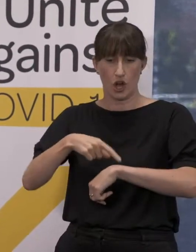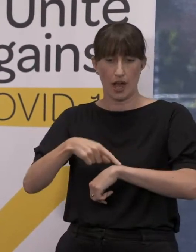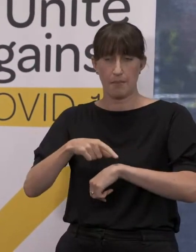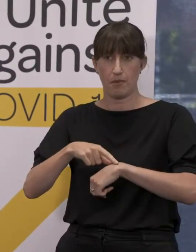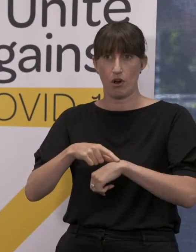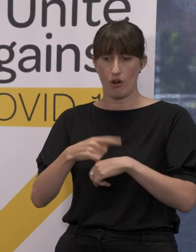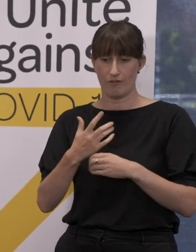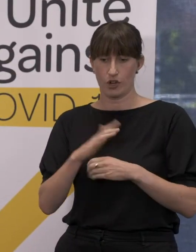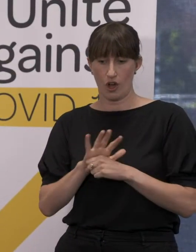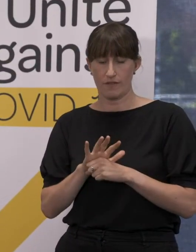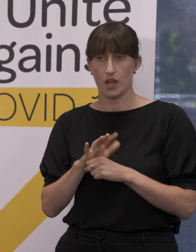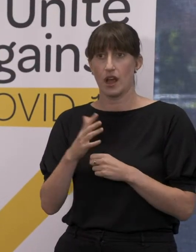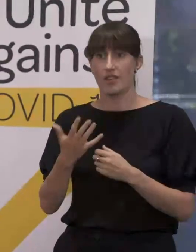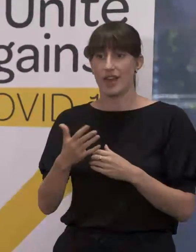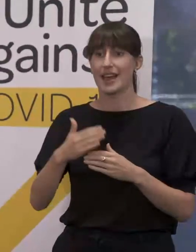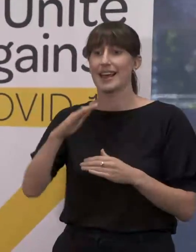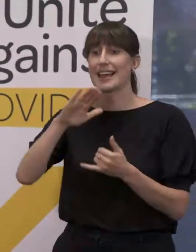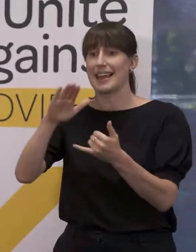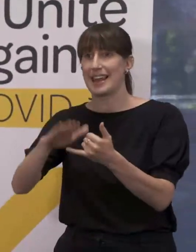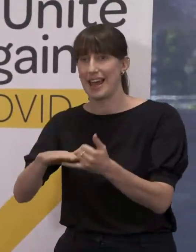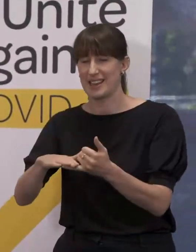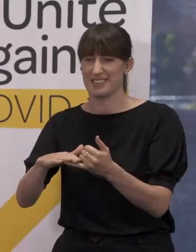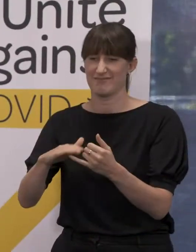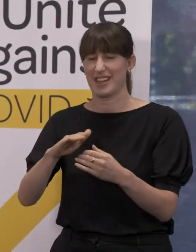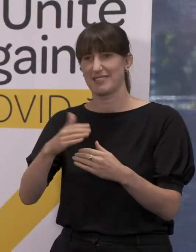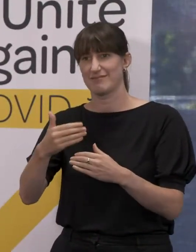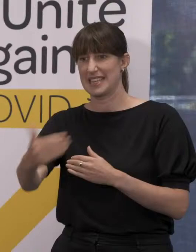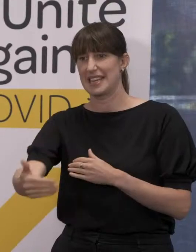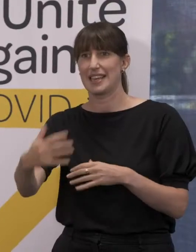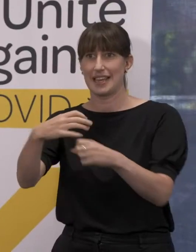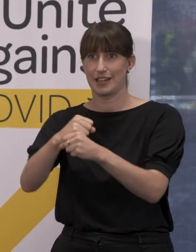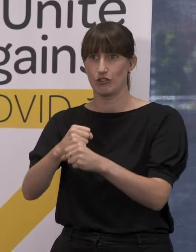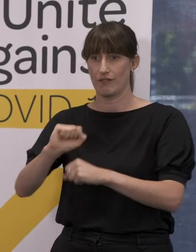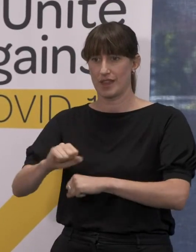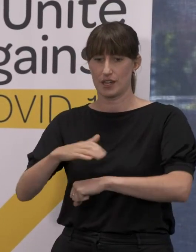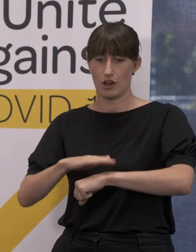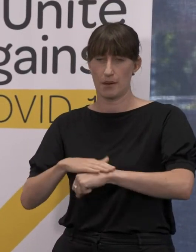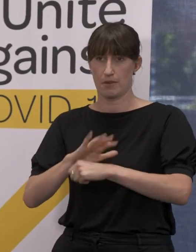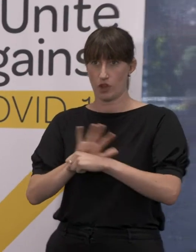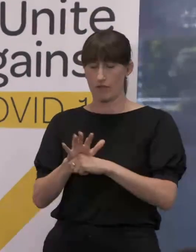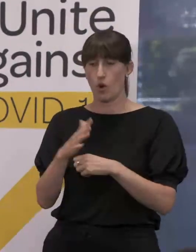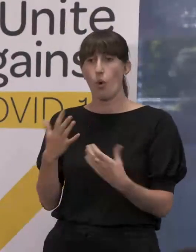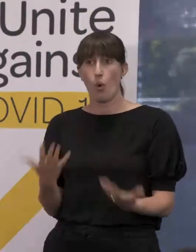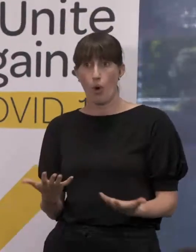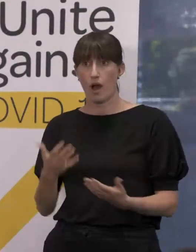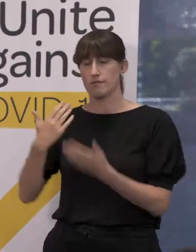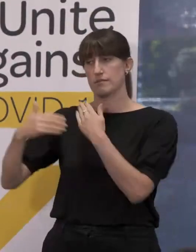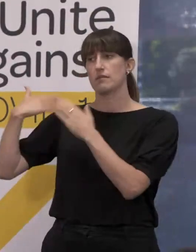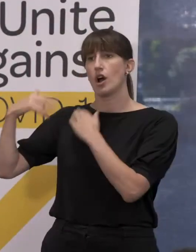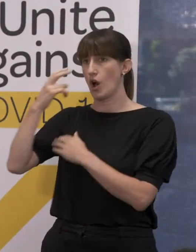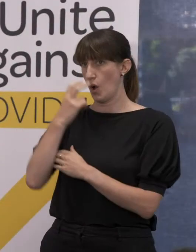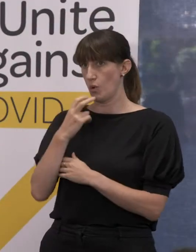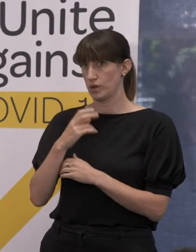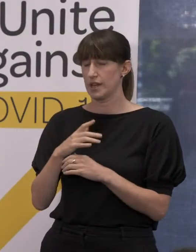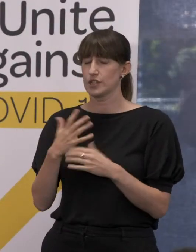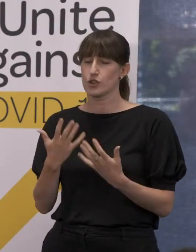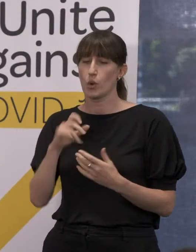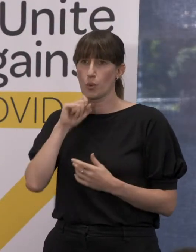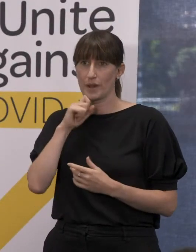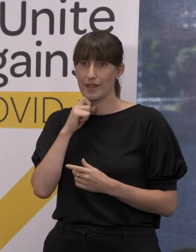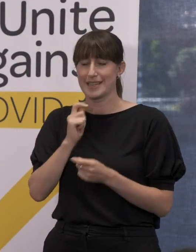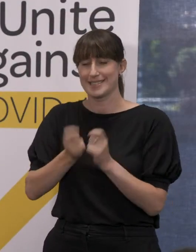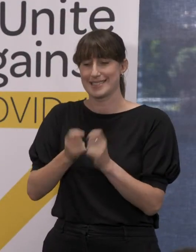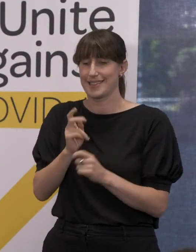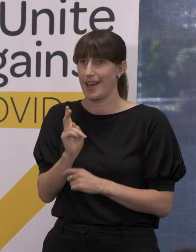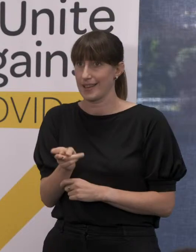or that it is an historical case. An urgent repeat PCR test and blood serology are being carried out